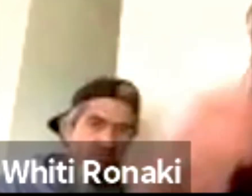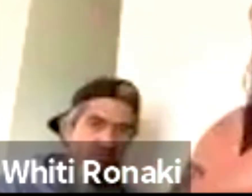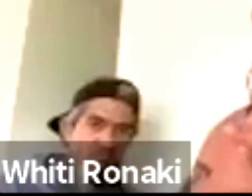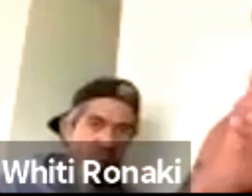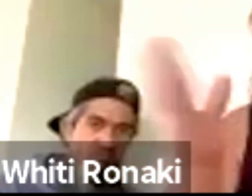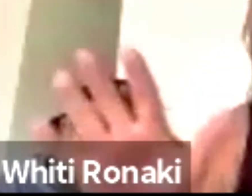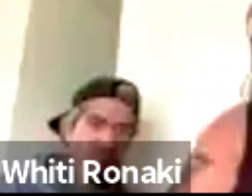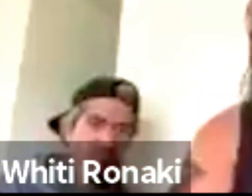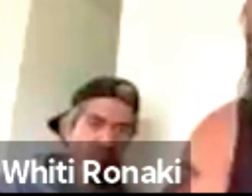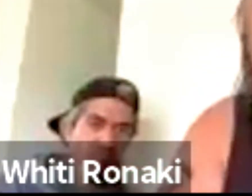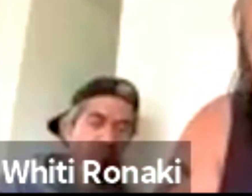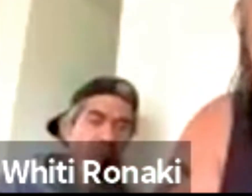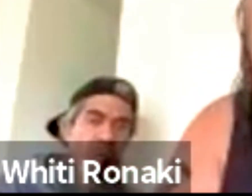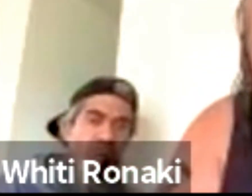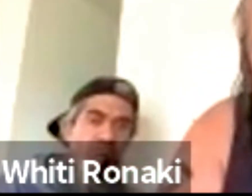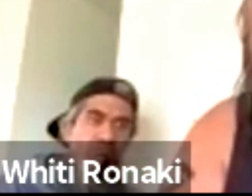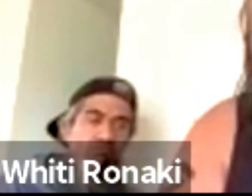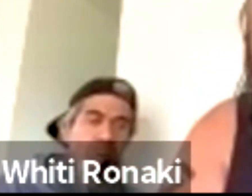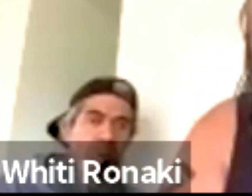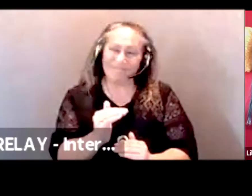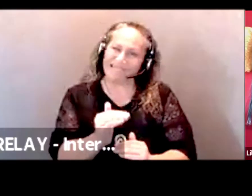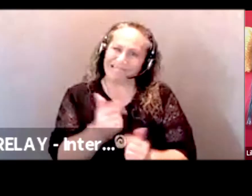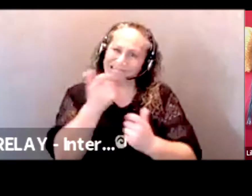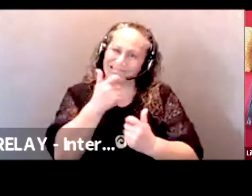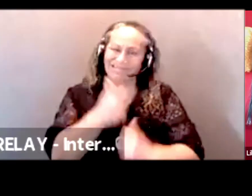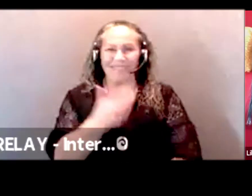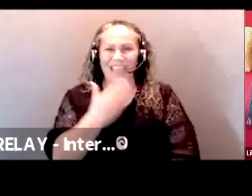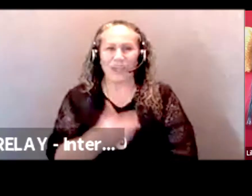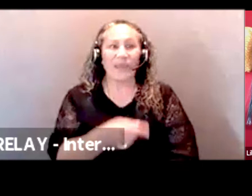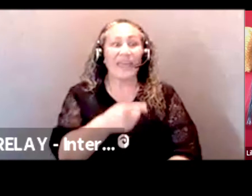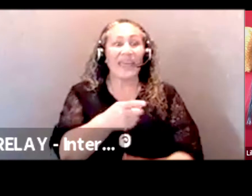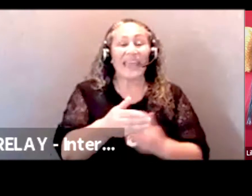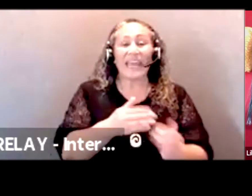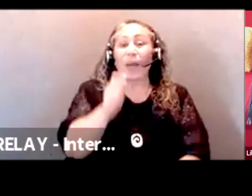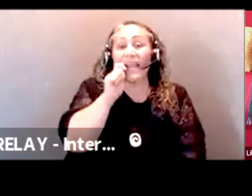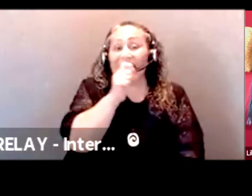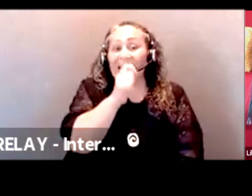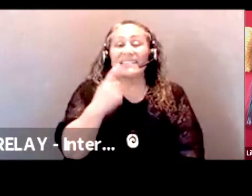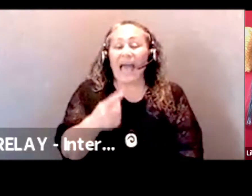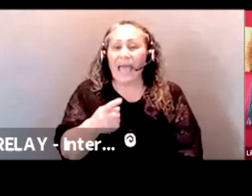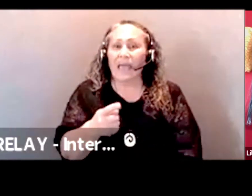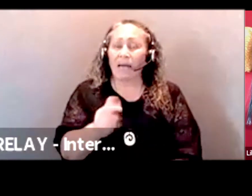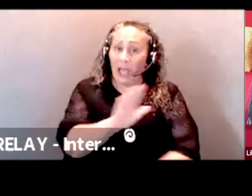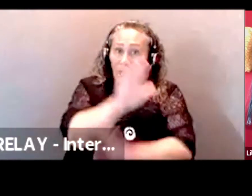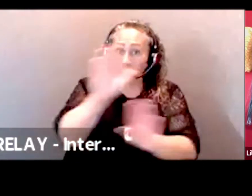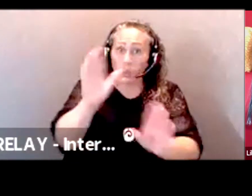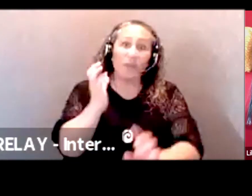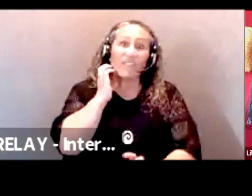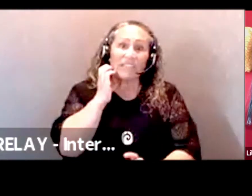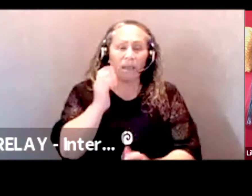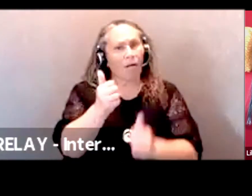this morning. So yeah, that's my korero. Kia ora, Whiti. I think those are really good